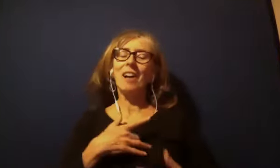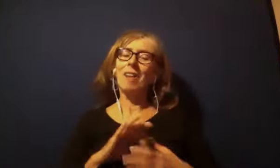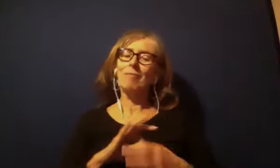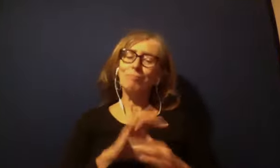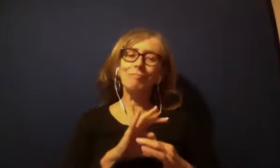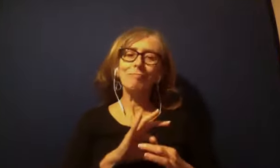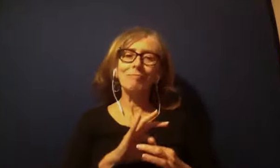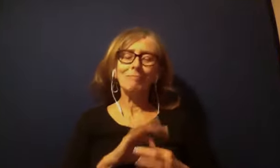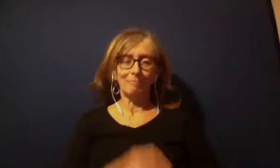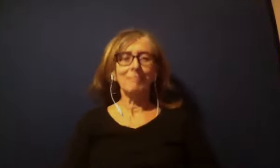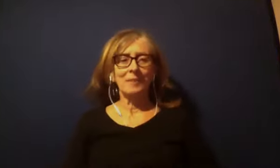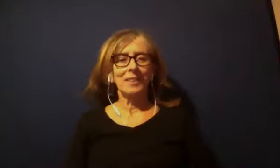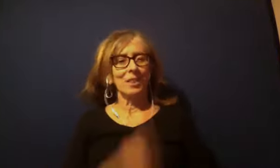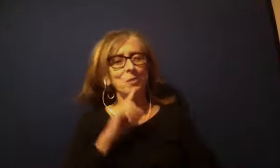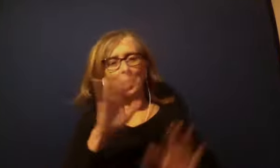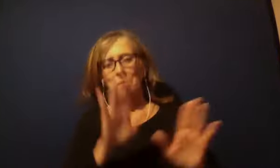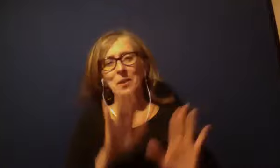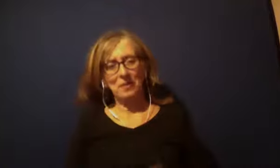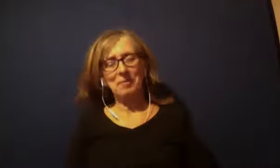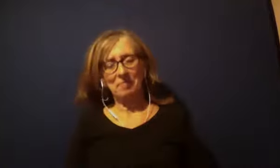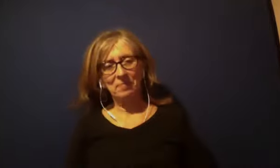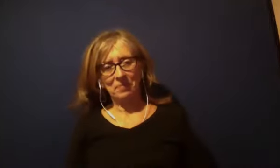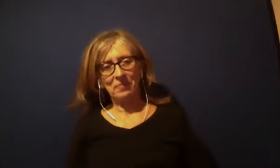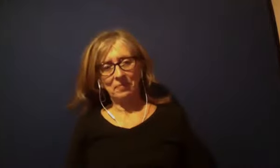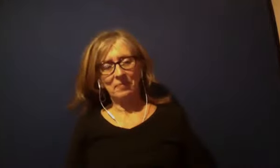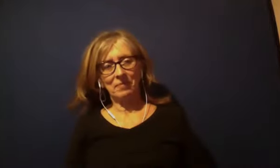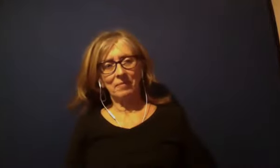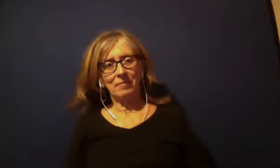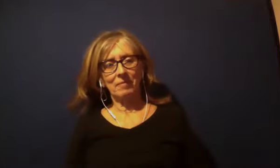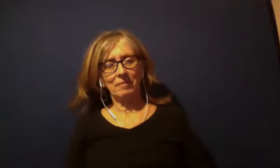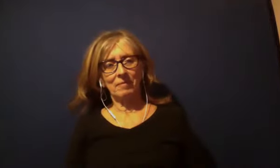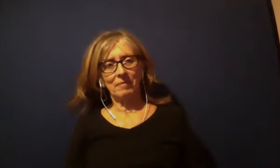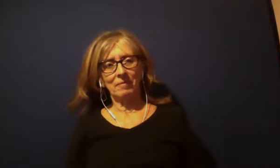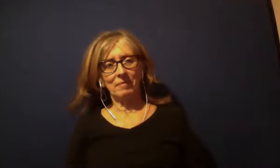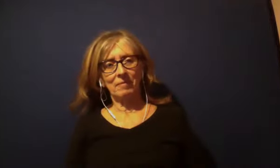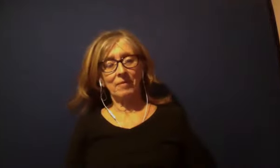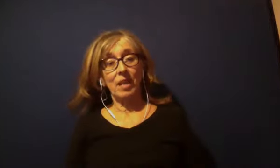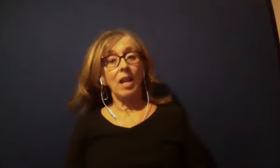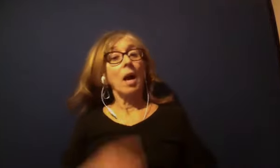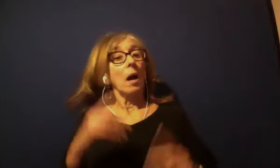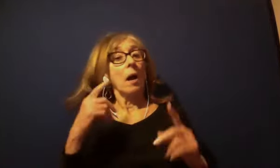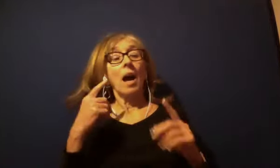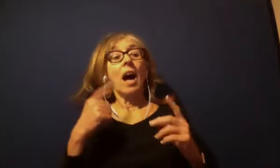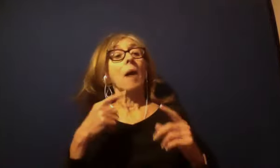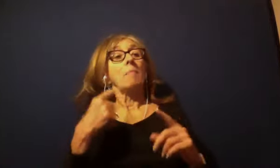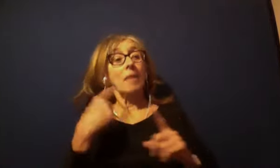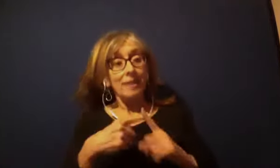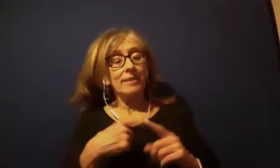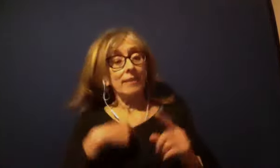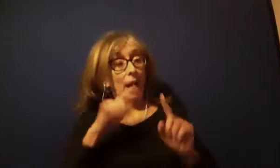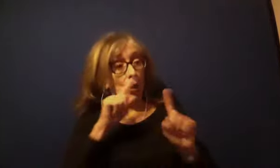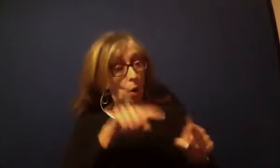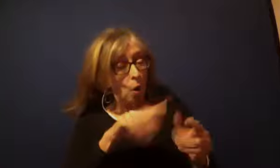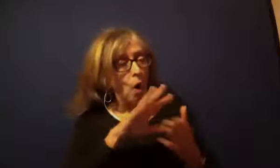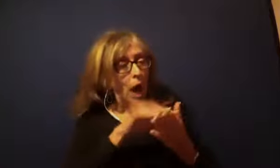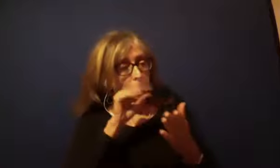that's the wonderful byproduct of this. But first and foremost, I get to learn how to be loving and kind and honest in my